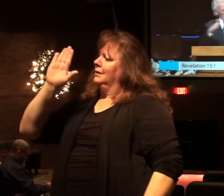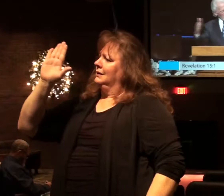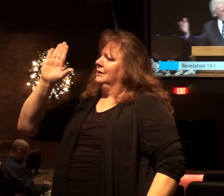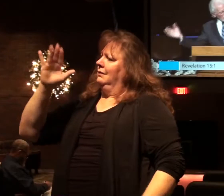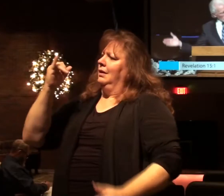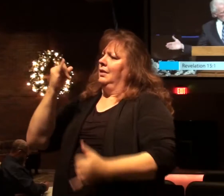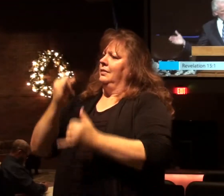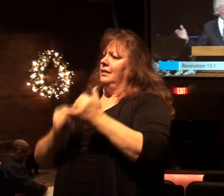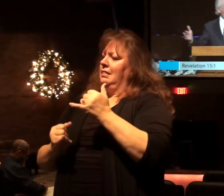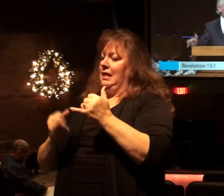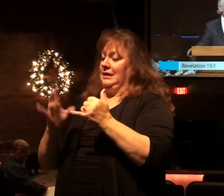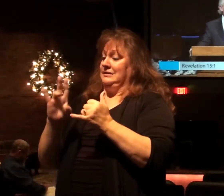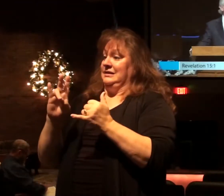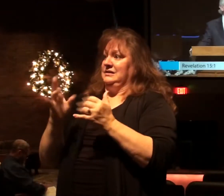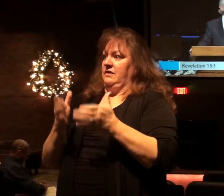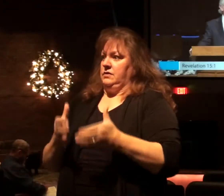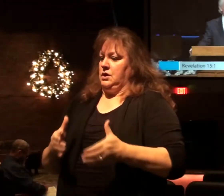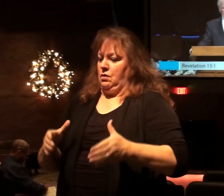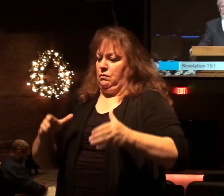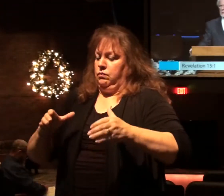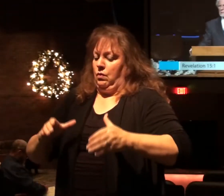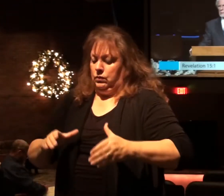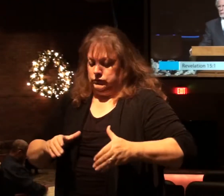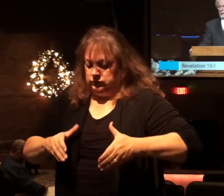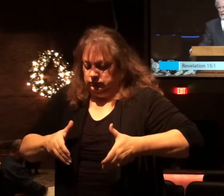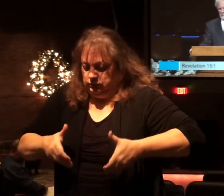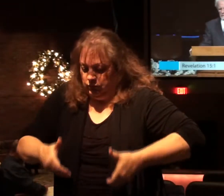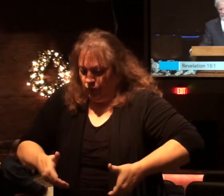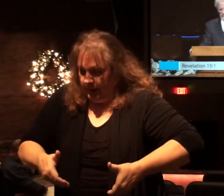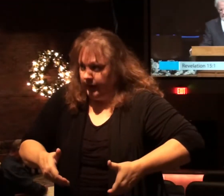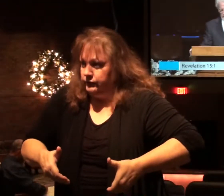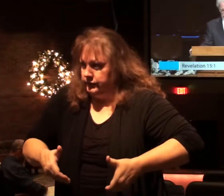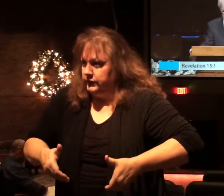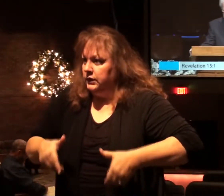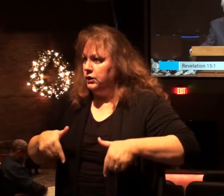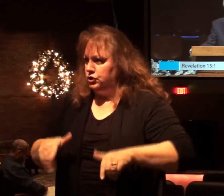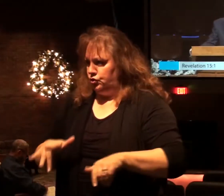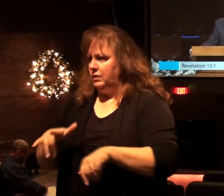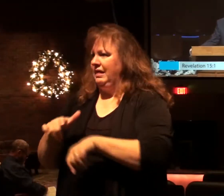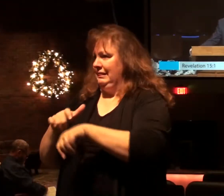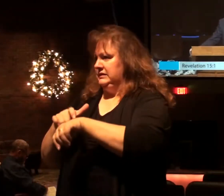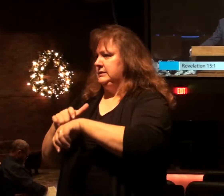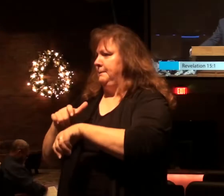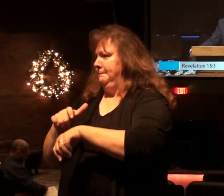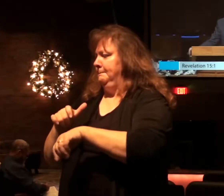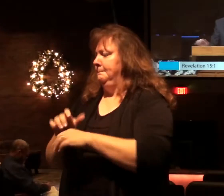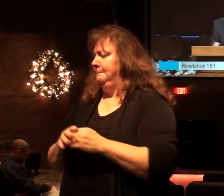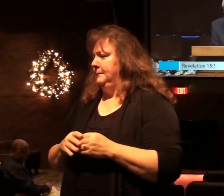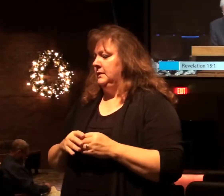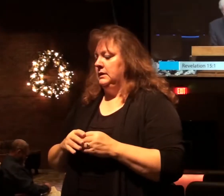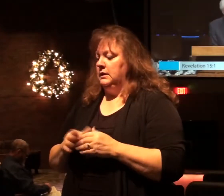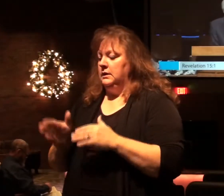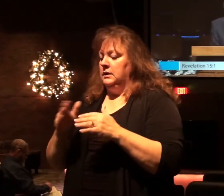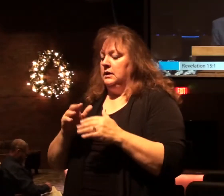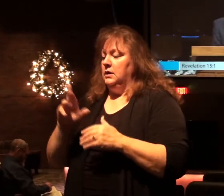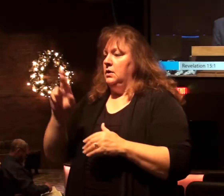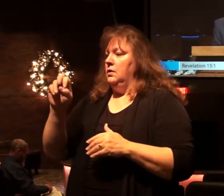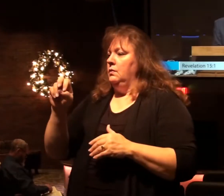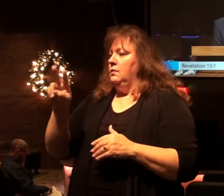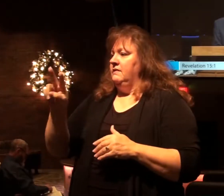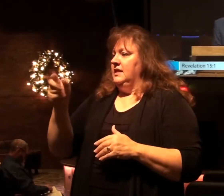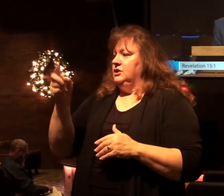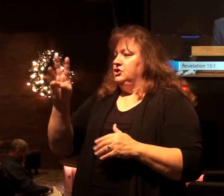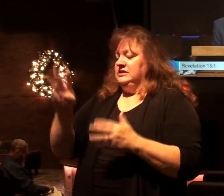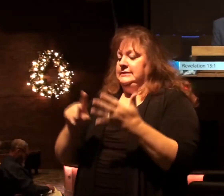be the last 7 bowls in judgment poured out during this time. Come over to chapter